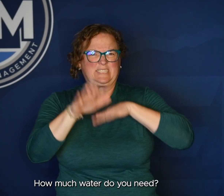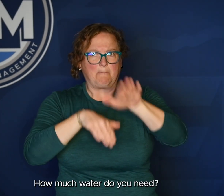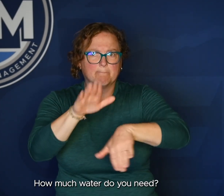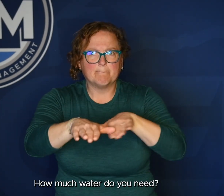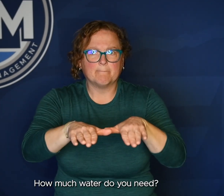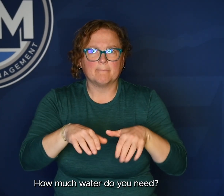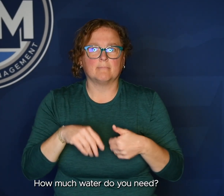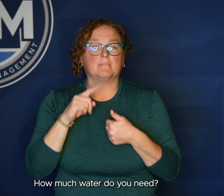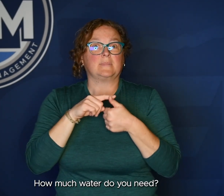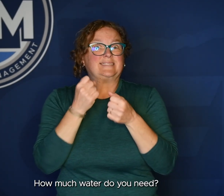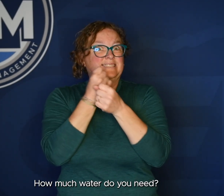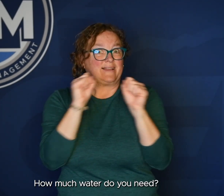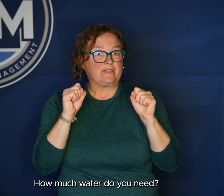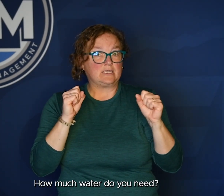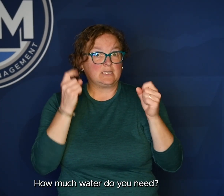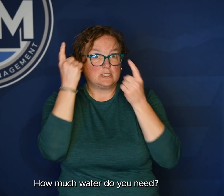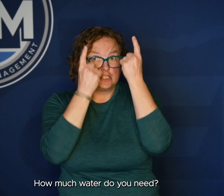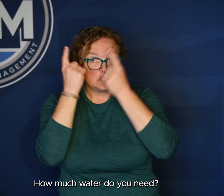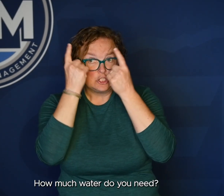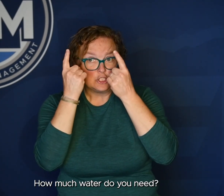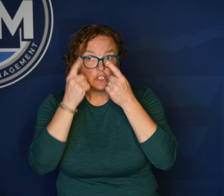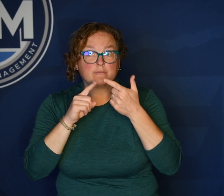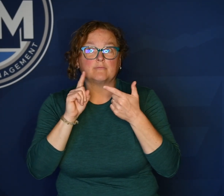How much water do you need?